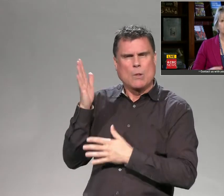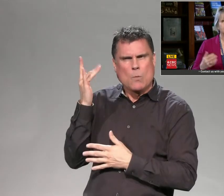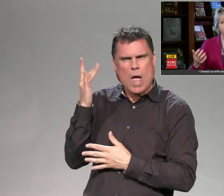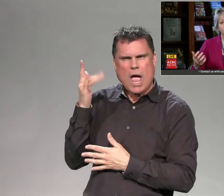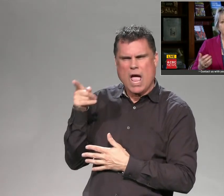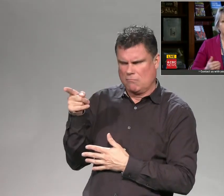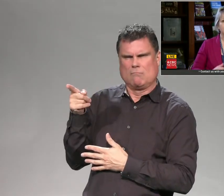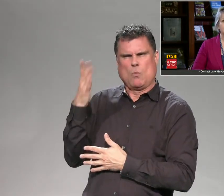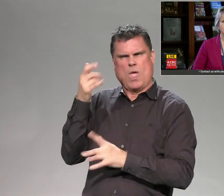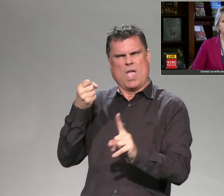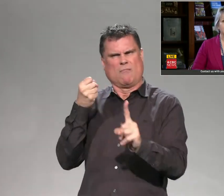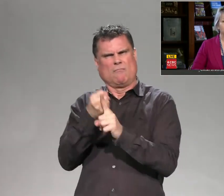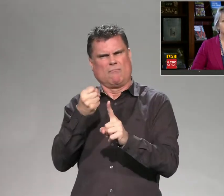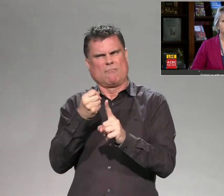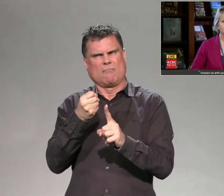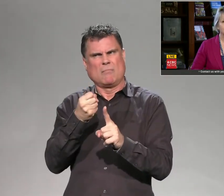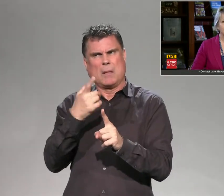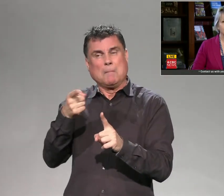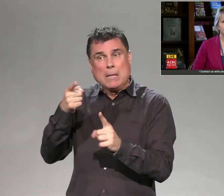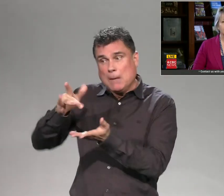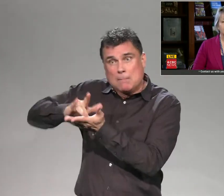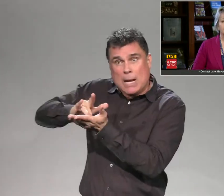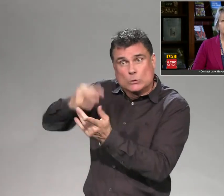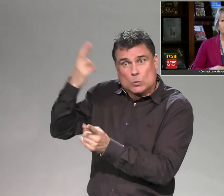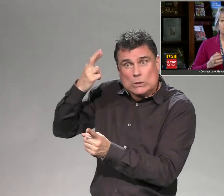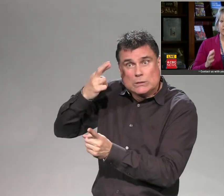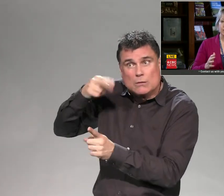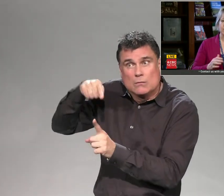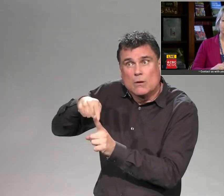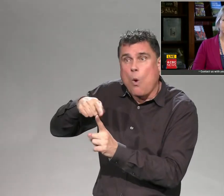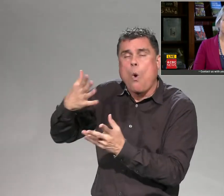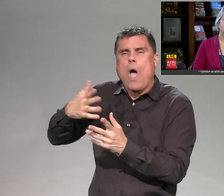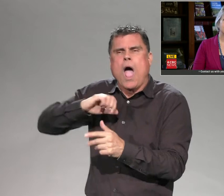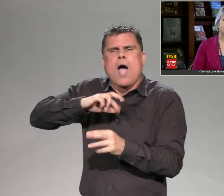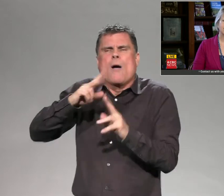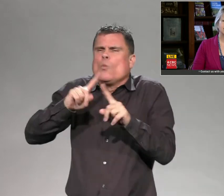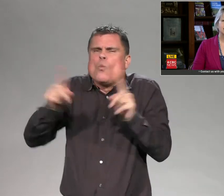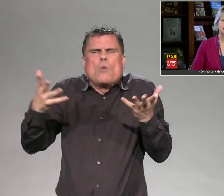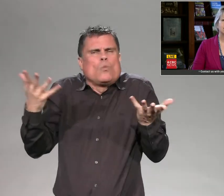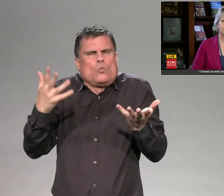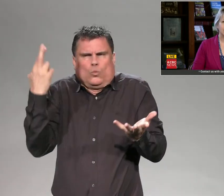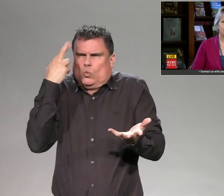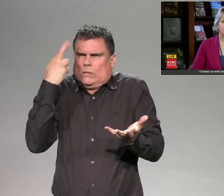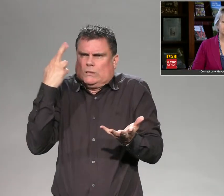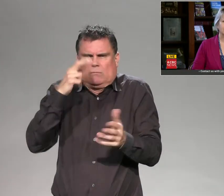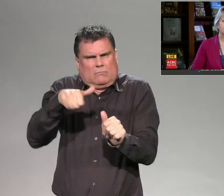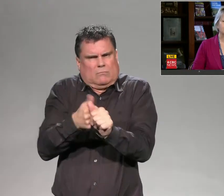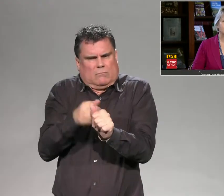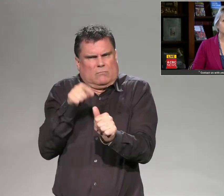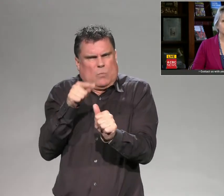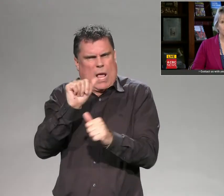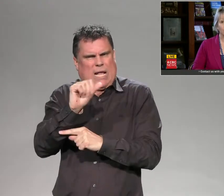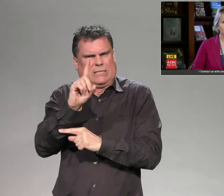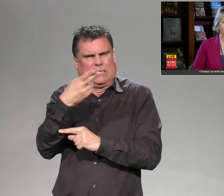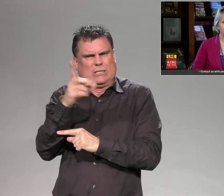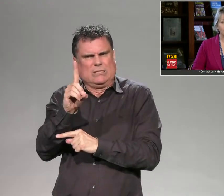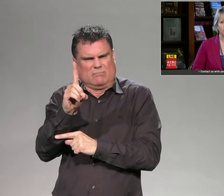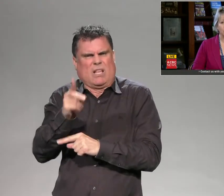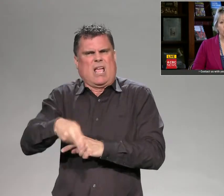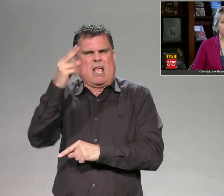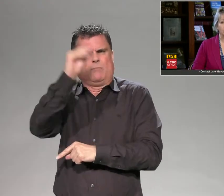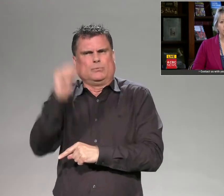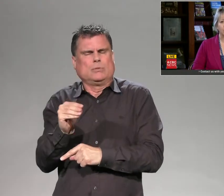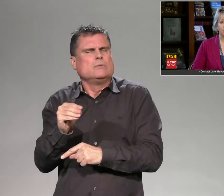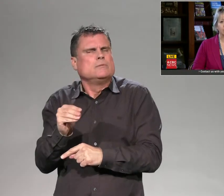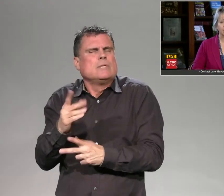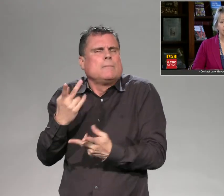looked at, and we've set up a team that helps us do that. In terms of the vaccines and the variants, that's also a question that we've